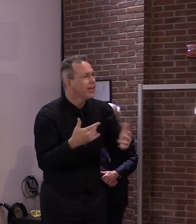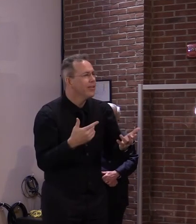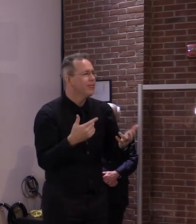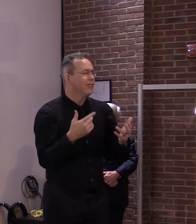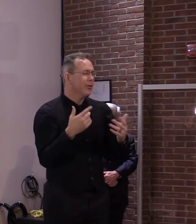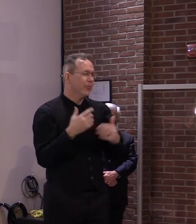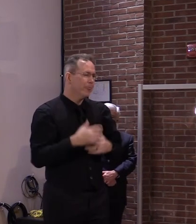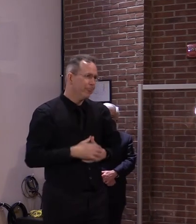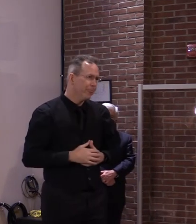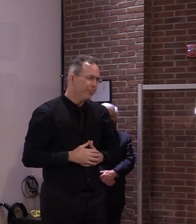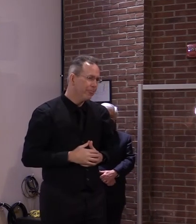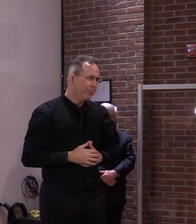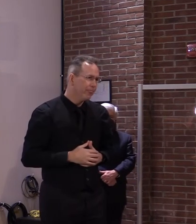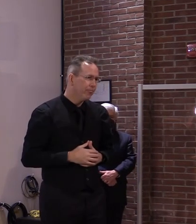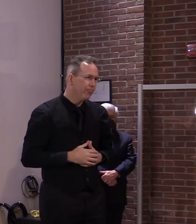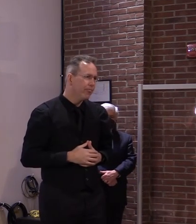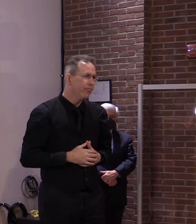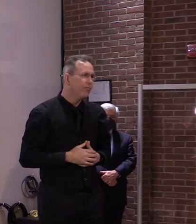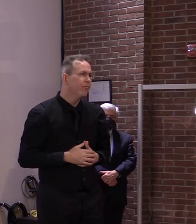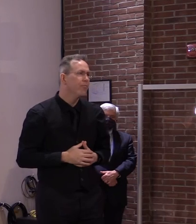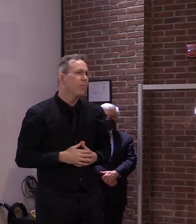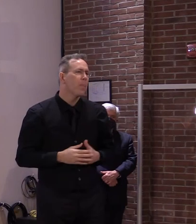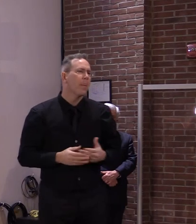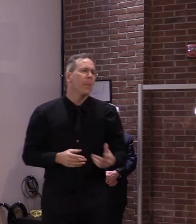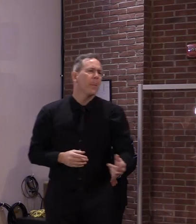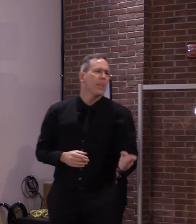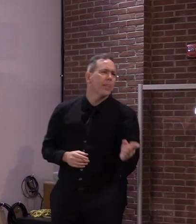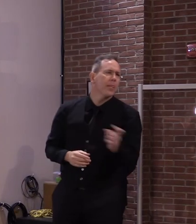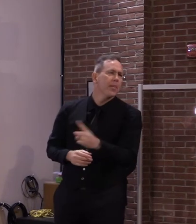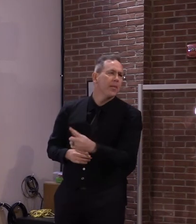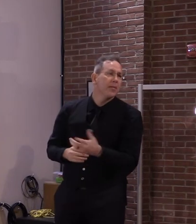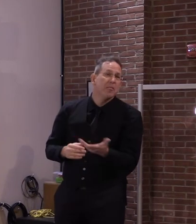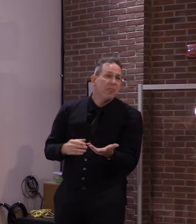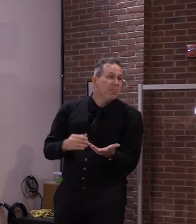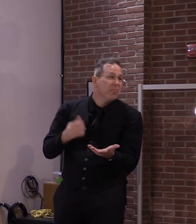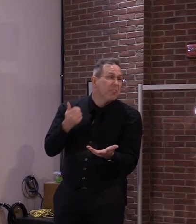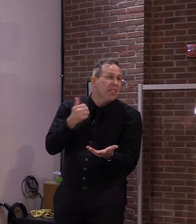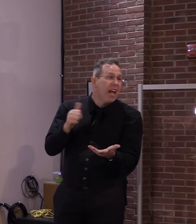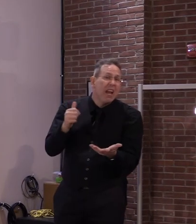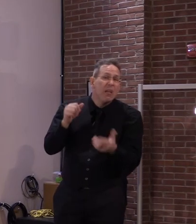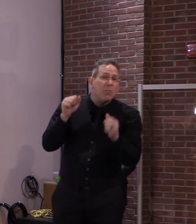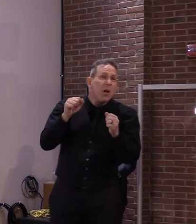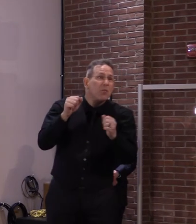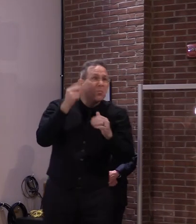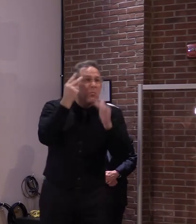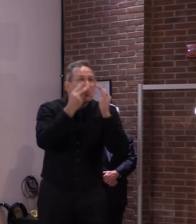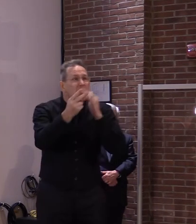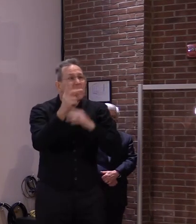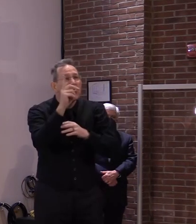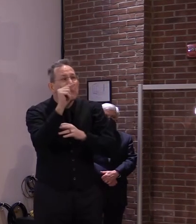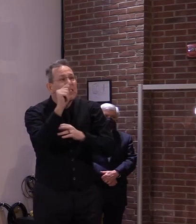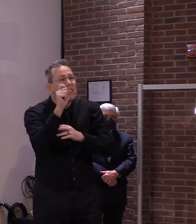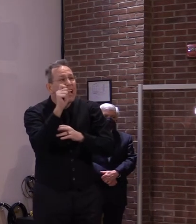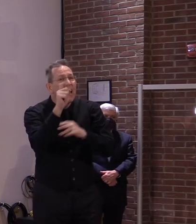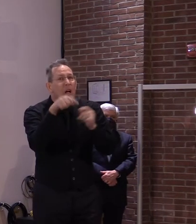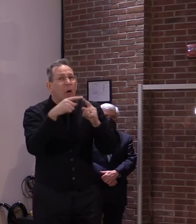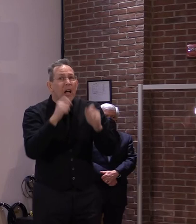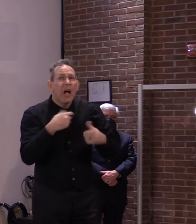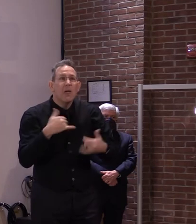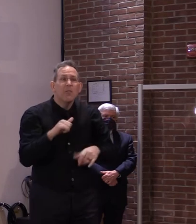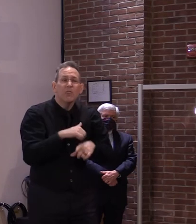is there any sort of scientific data that would show that uh somebody playing a trumpet produces more